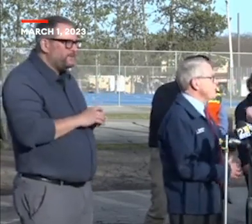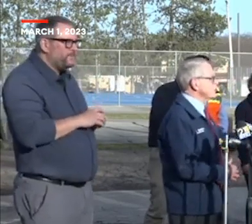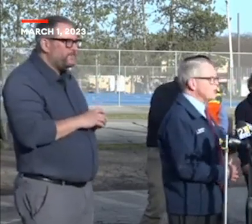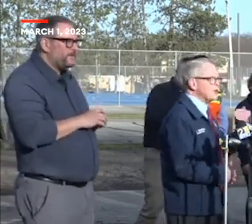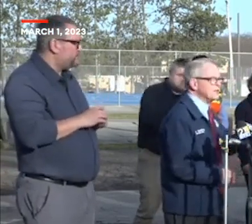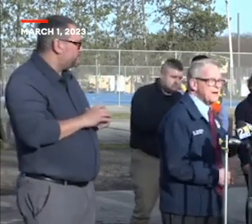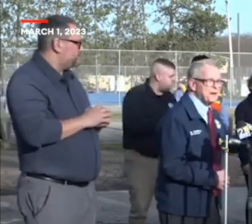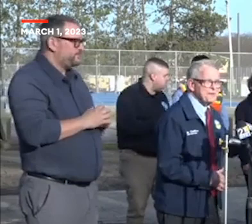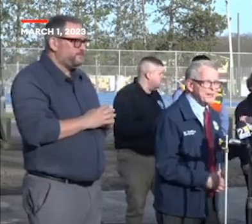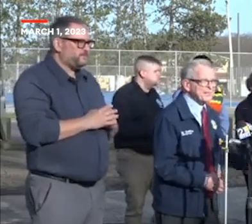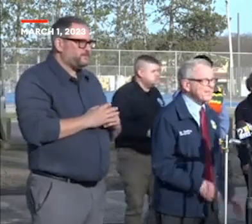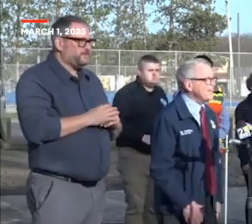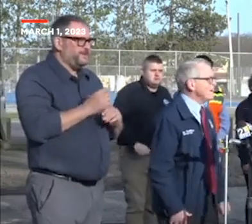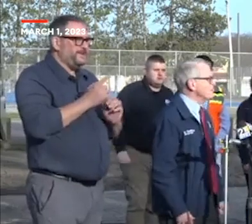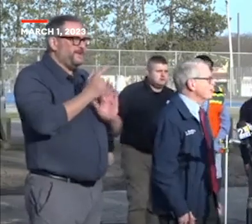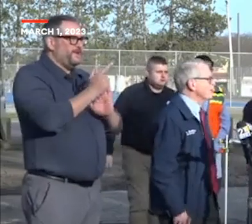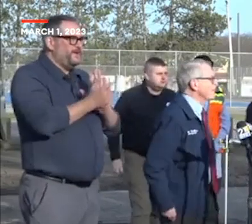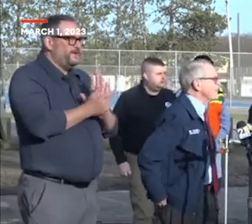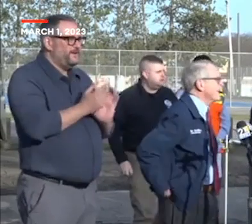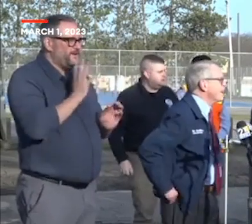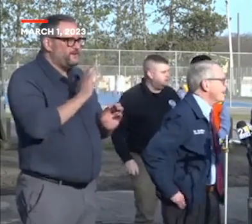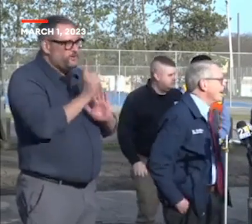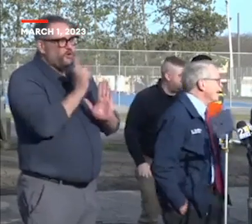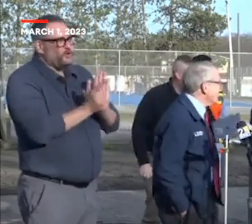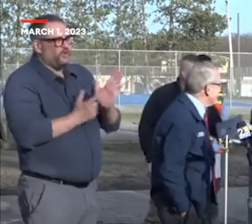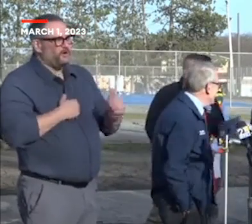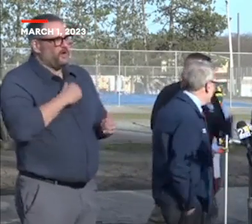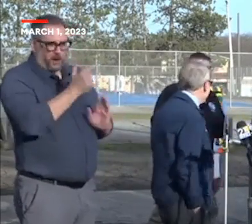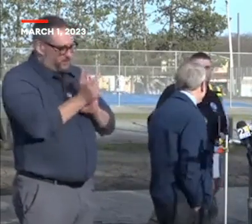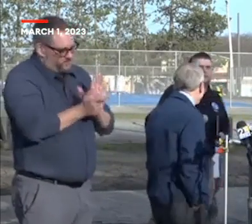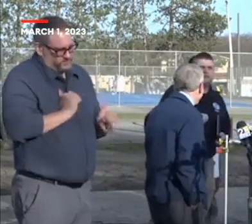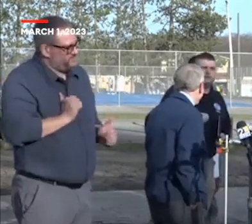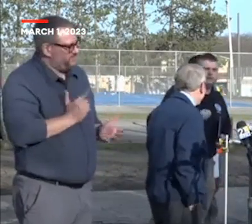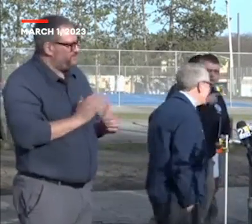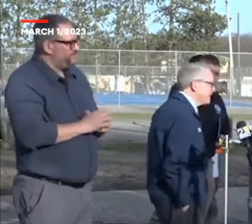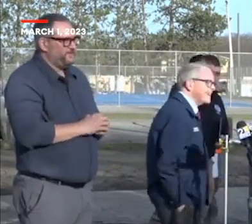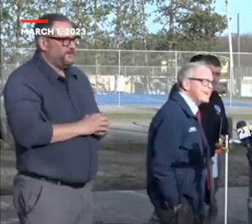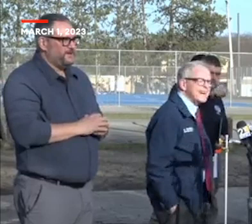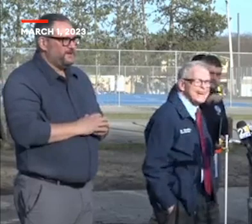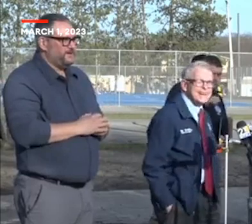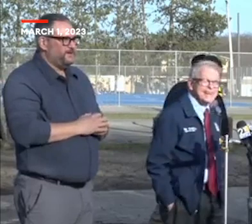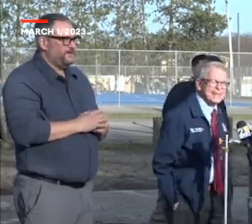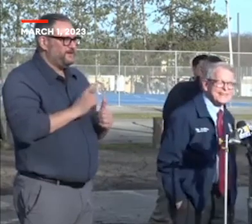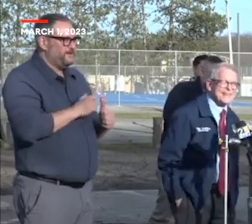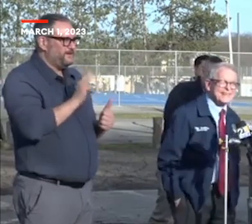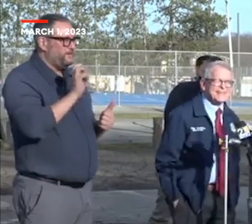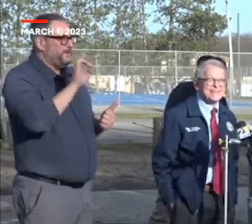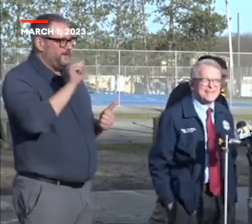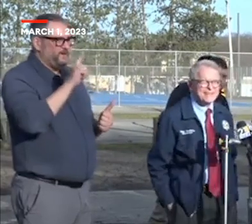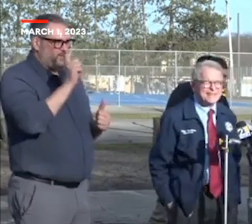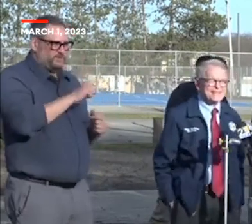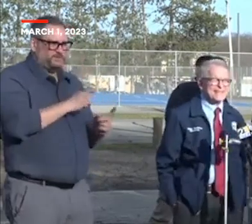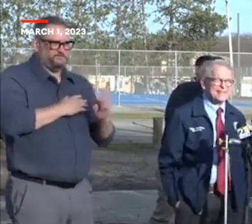Lawyers can talk to lawyers, and I'm not going to play lawyer today. Next media question. Linda